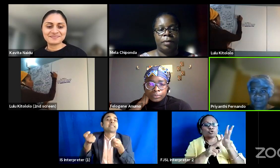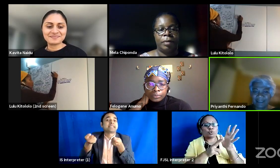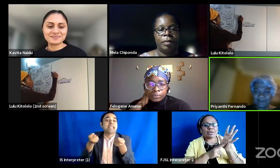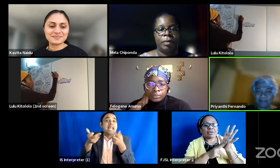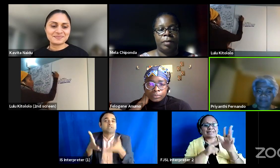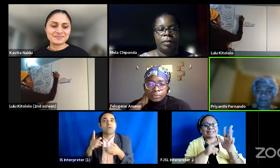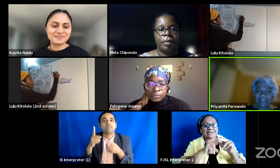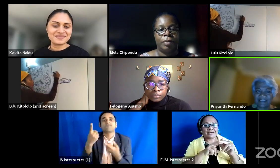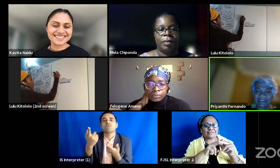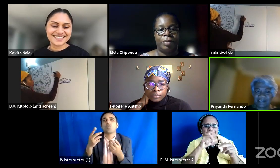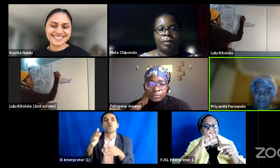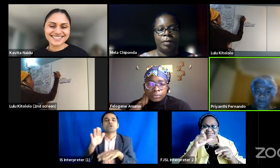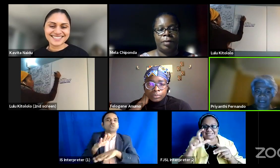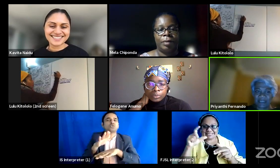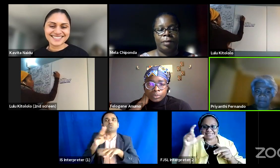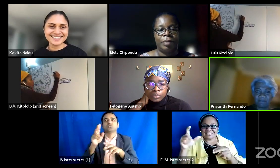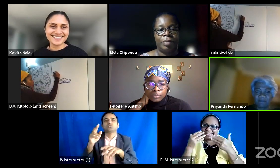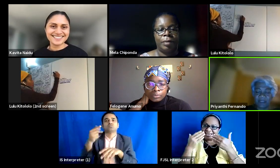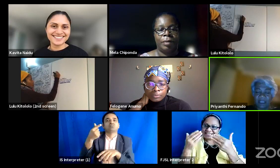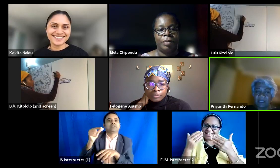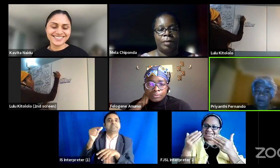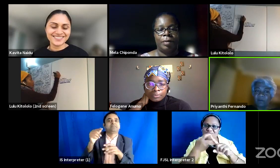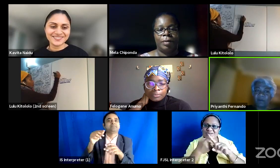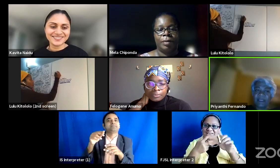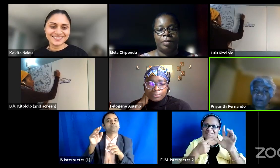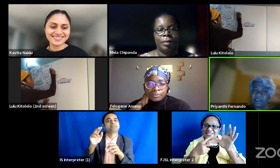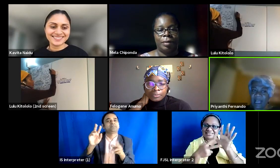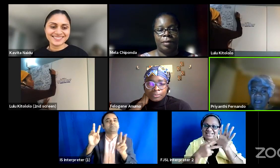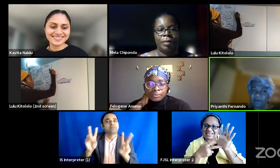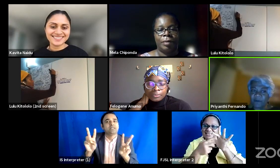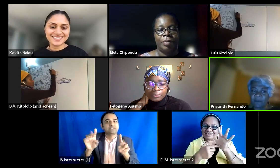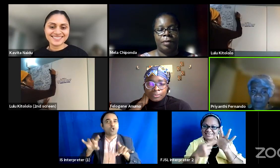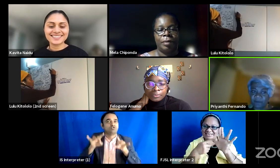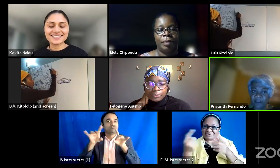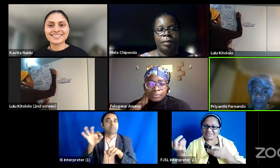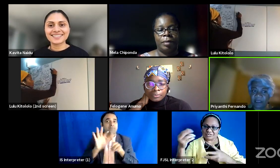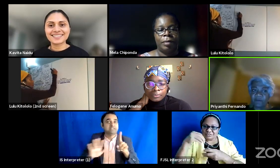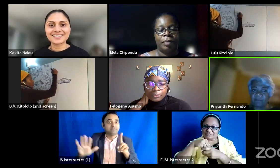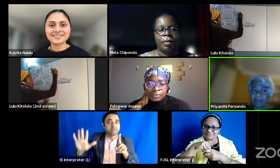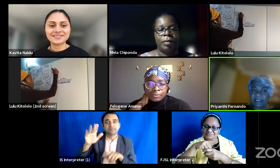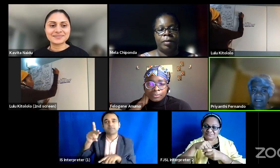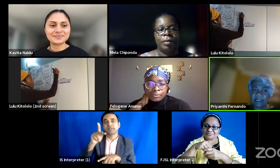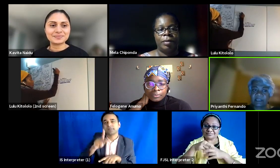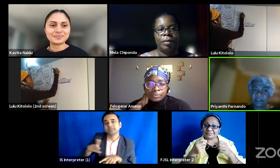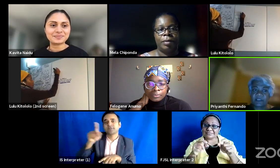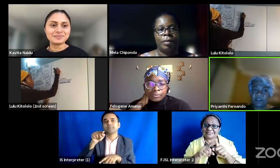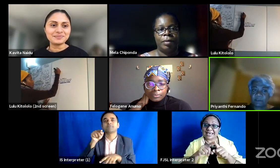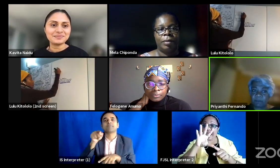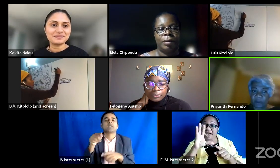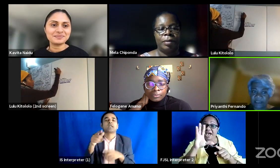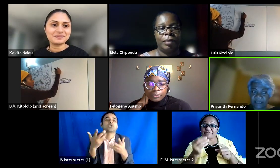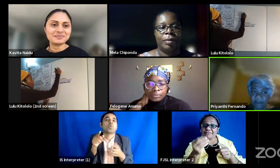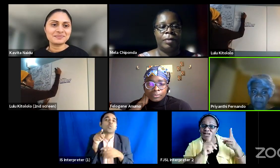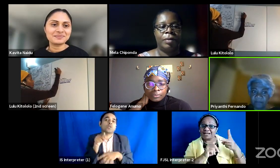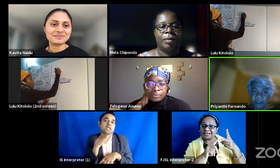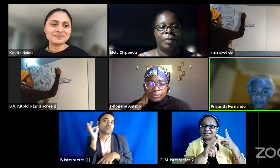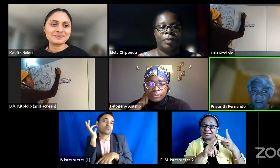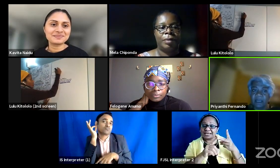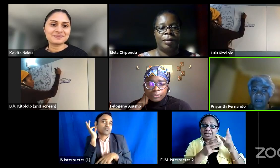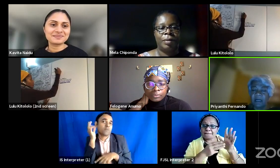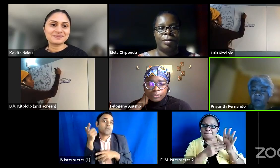Thanks, Kavita, for being with us this morning. We also have from Africa, Melania